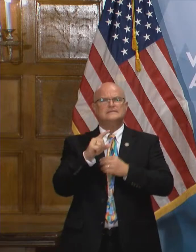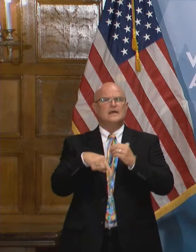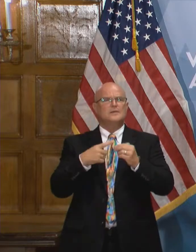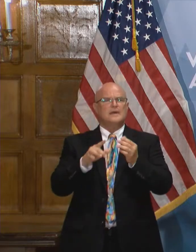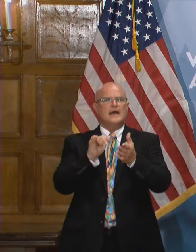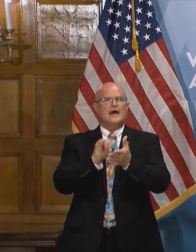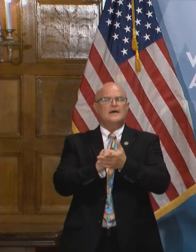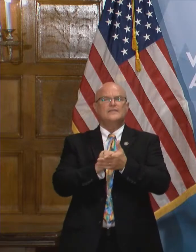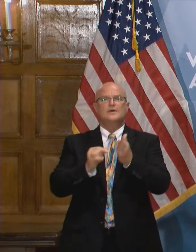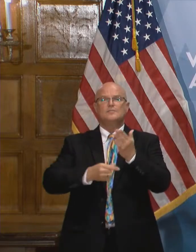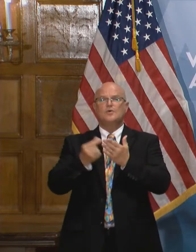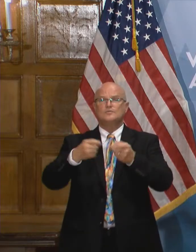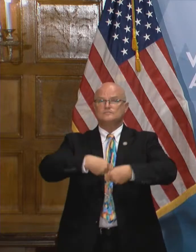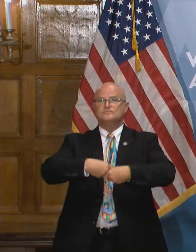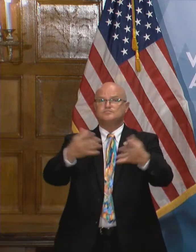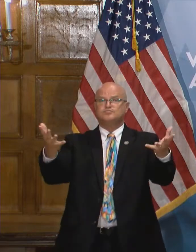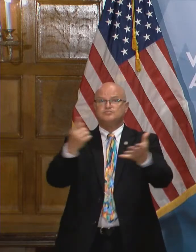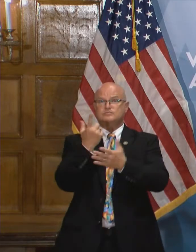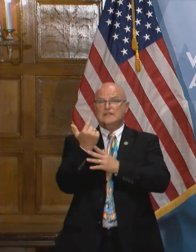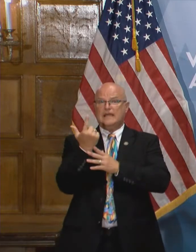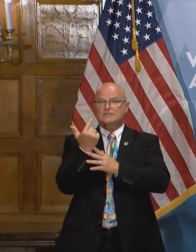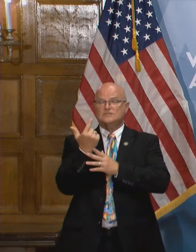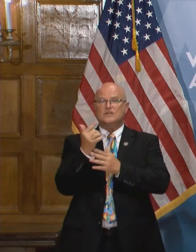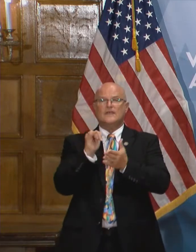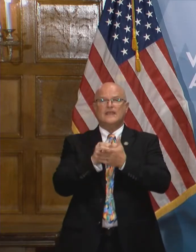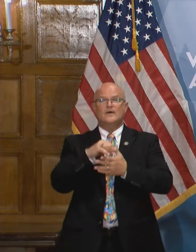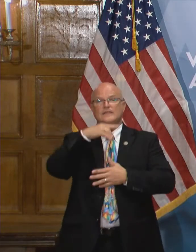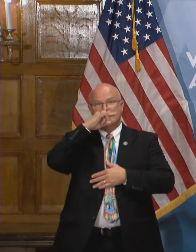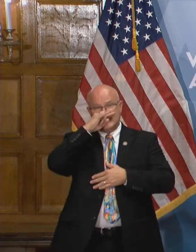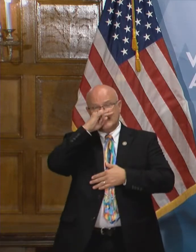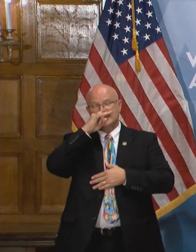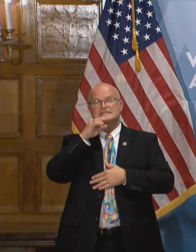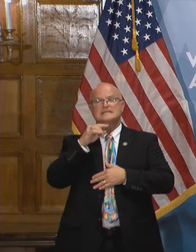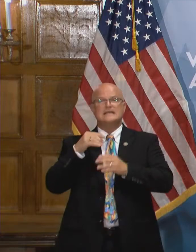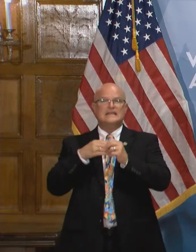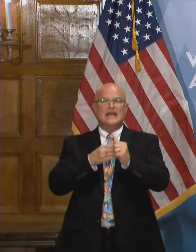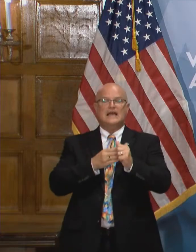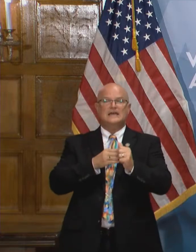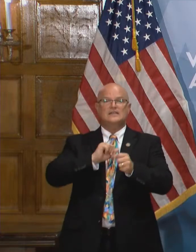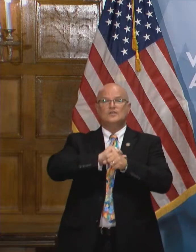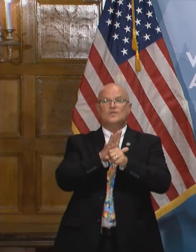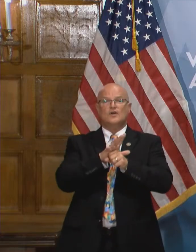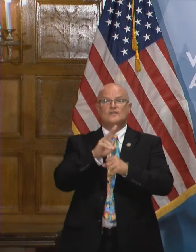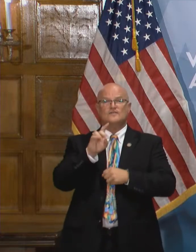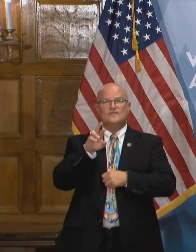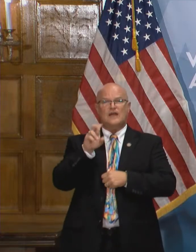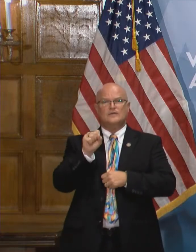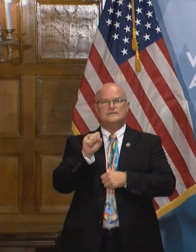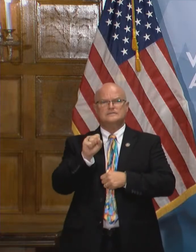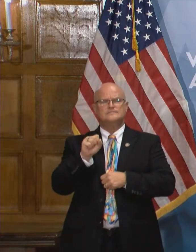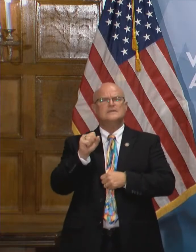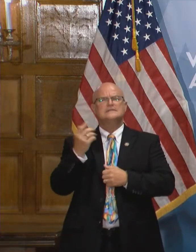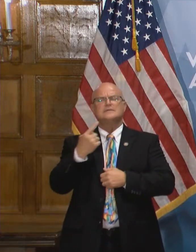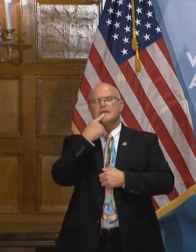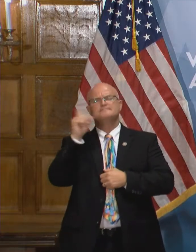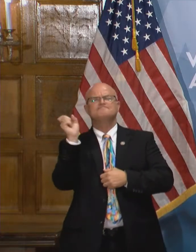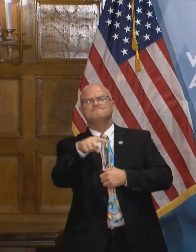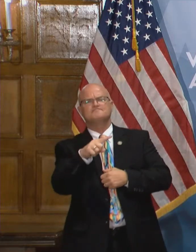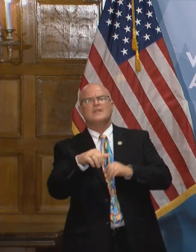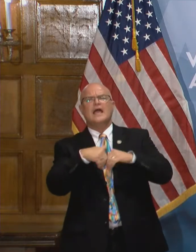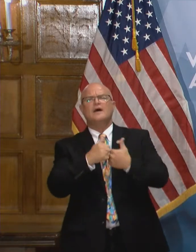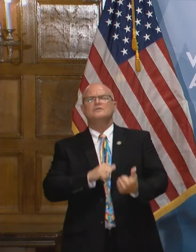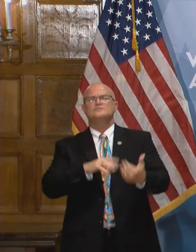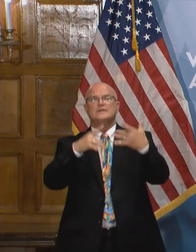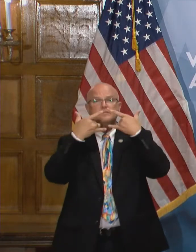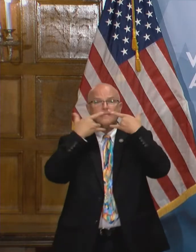about the brochure that we issued last year. That was the Kids Guide to Coronavirus, and a question was raised about how we